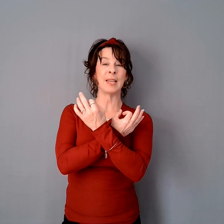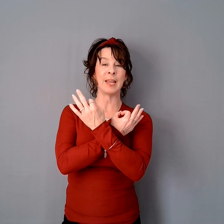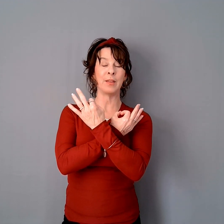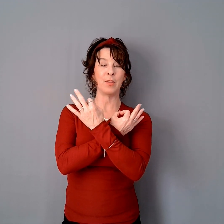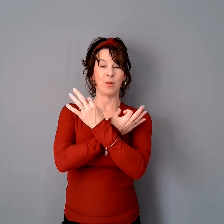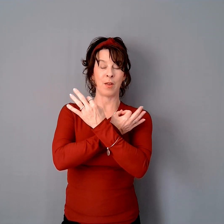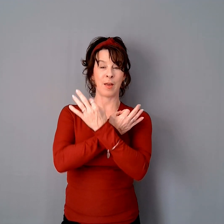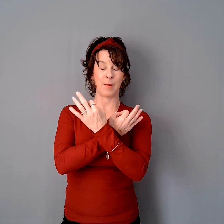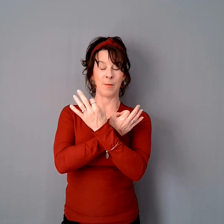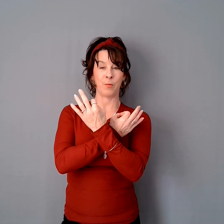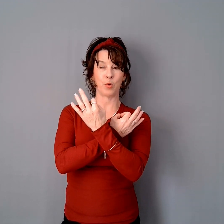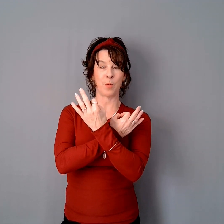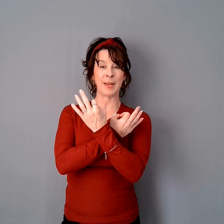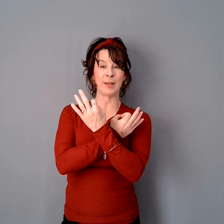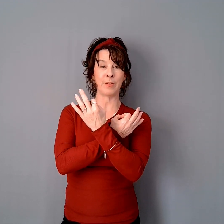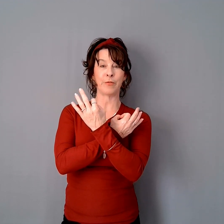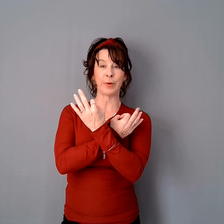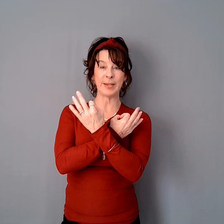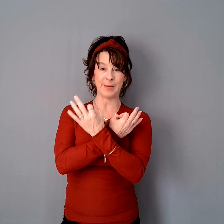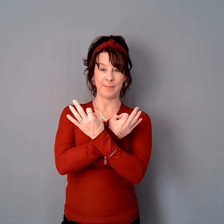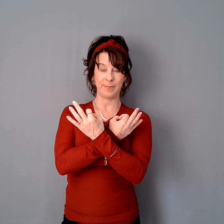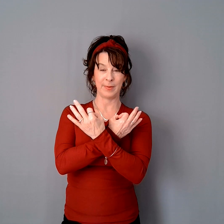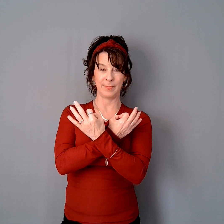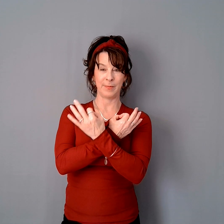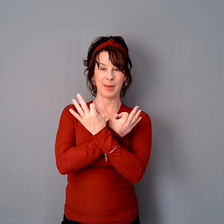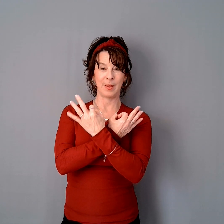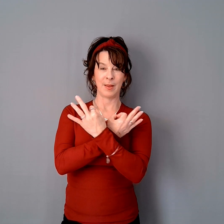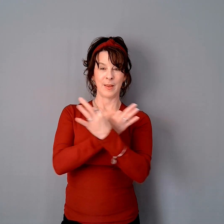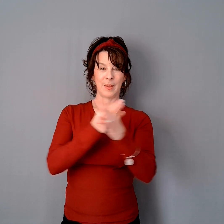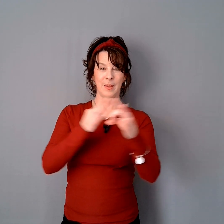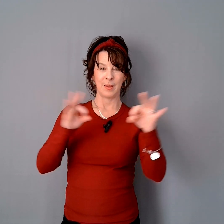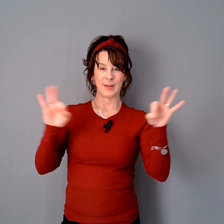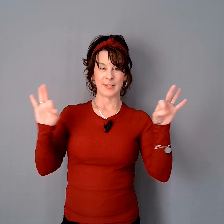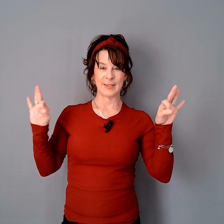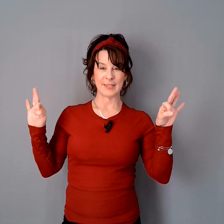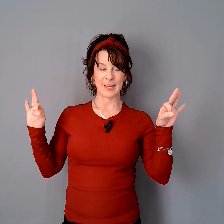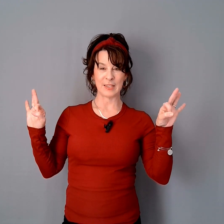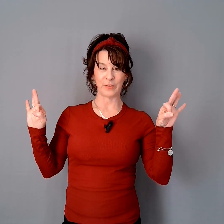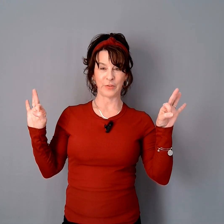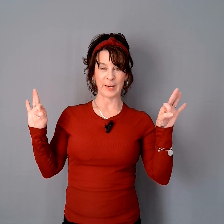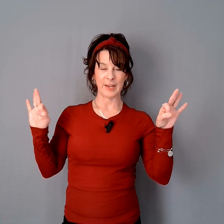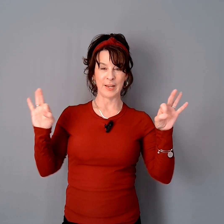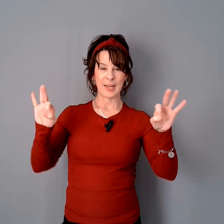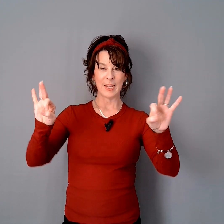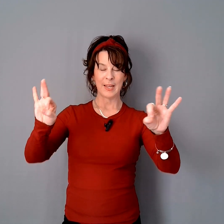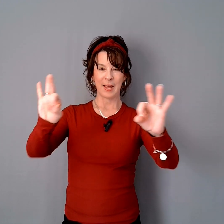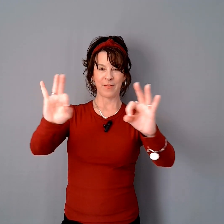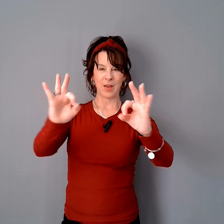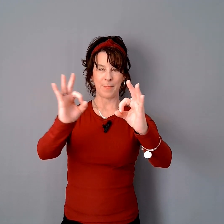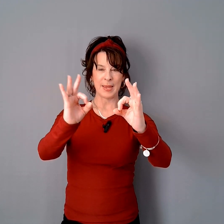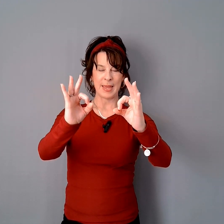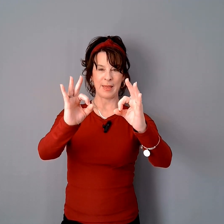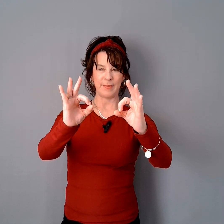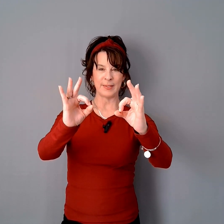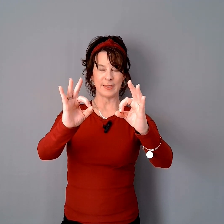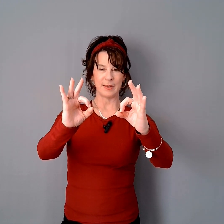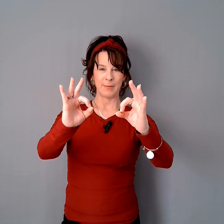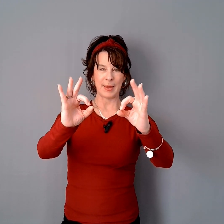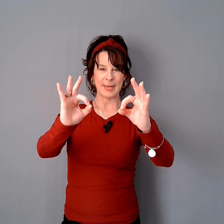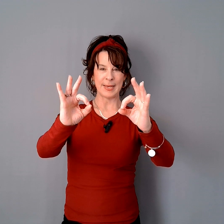say, we're going to make freedom to set us free. I've got my F's, my index